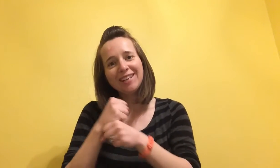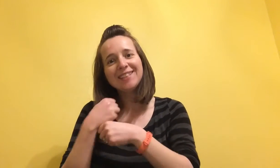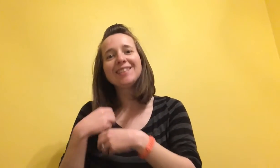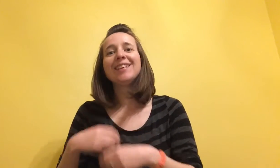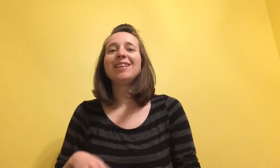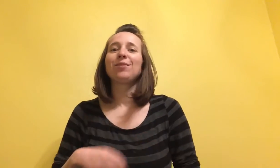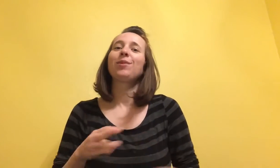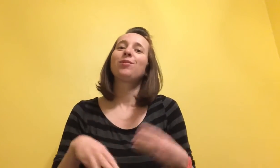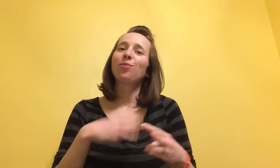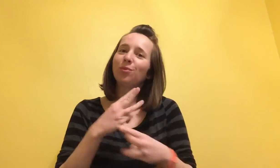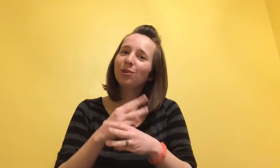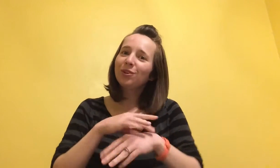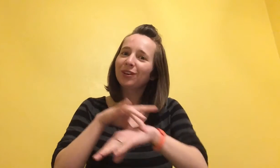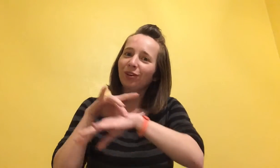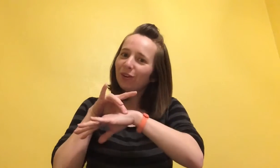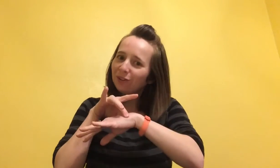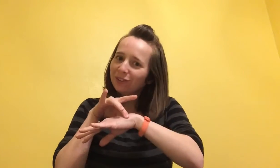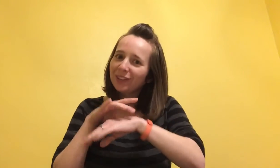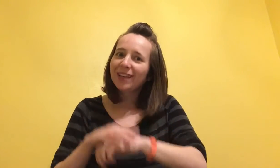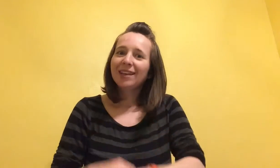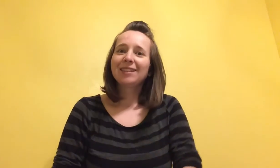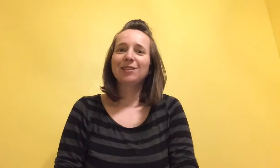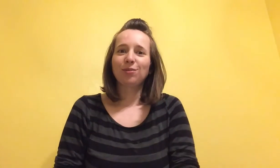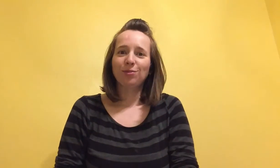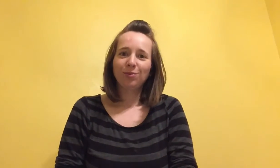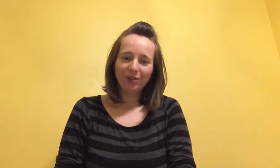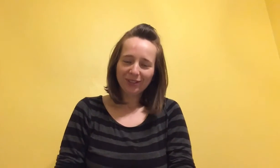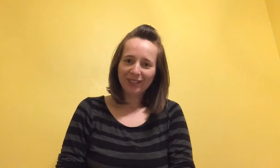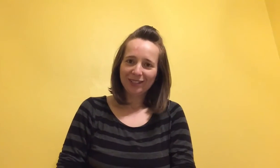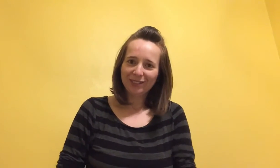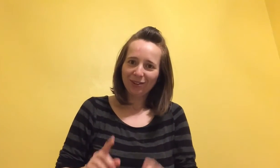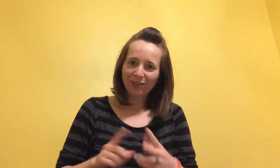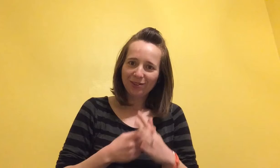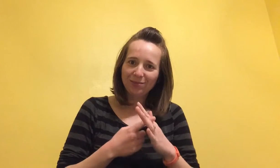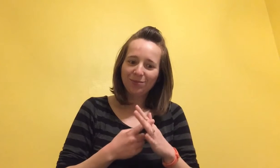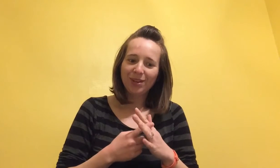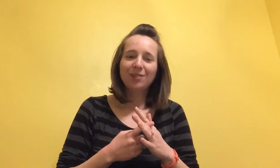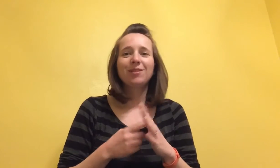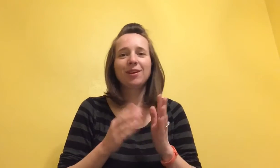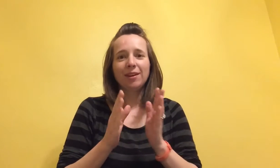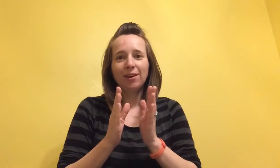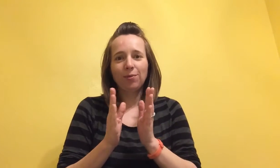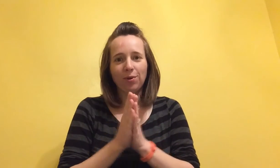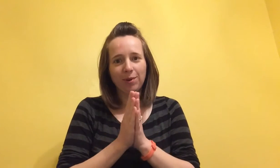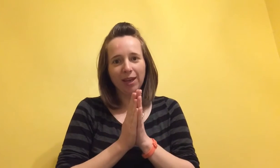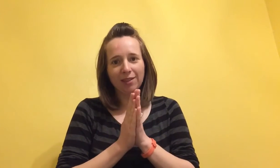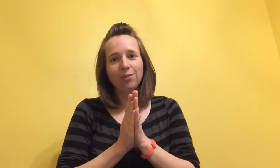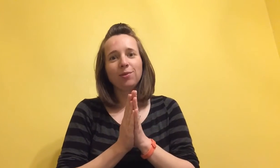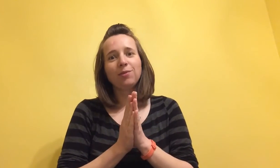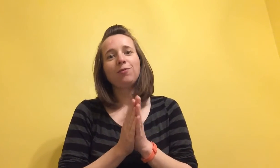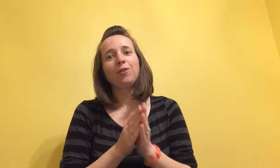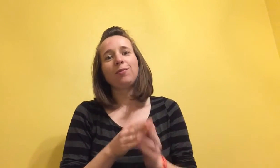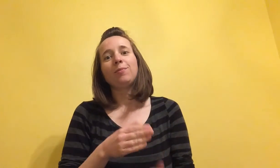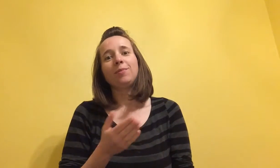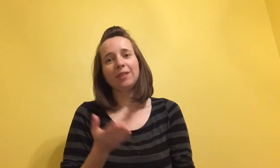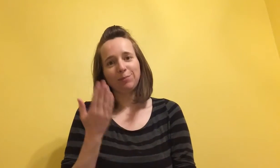created around our world and our earth. So we're going to get started with what we had learned from this